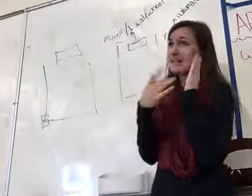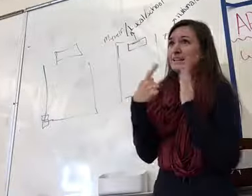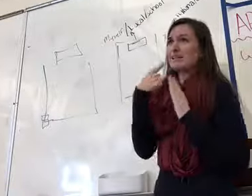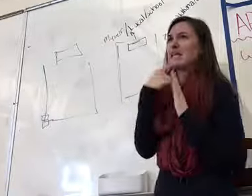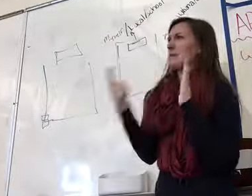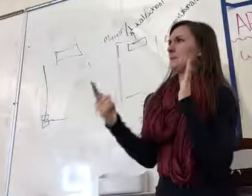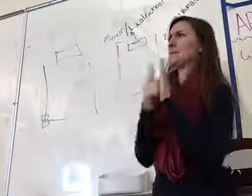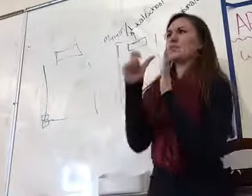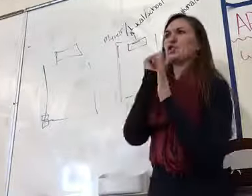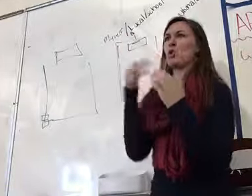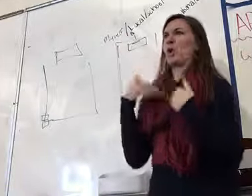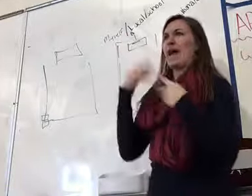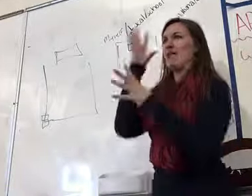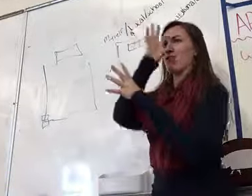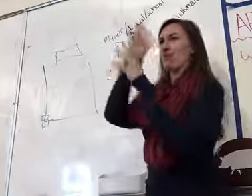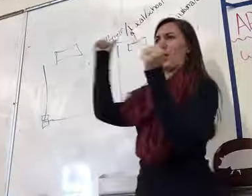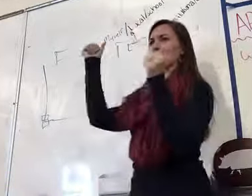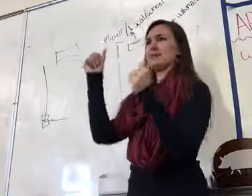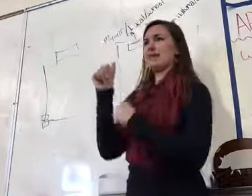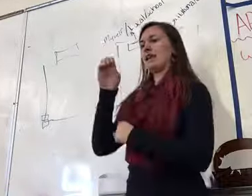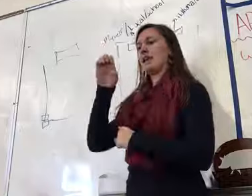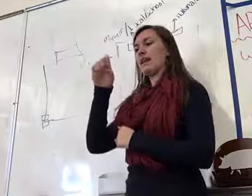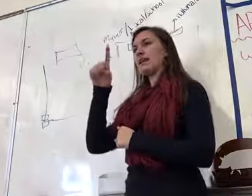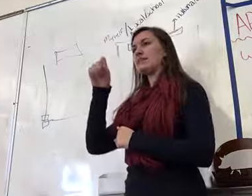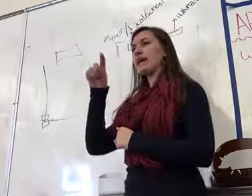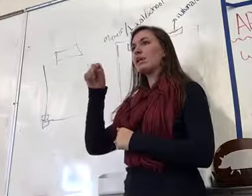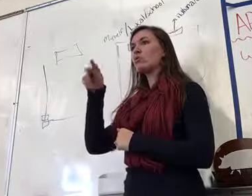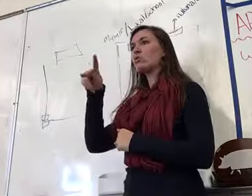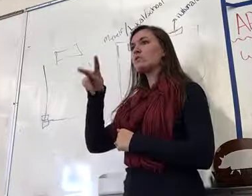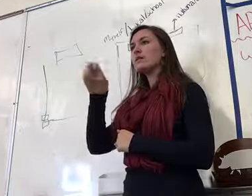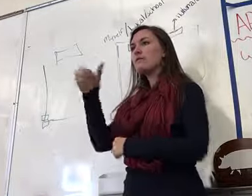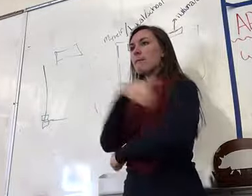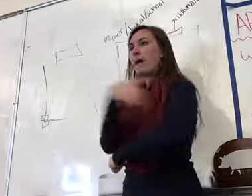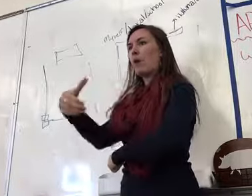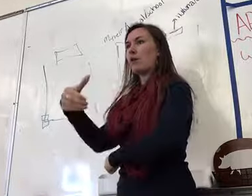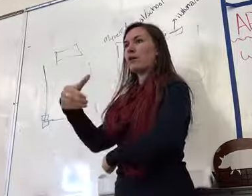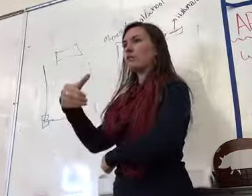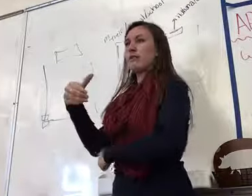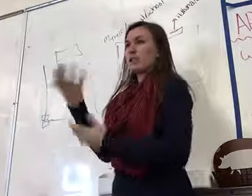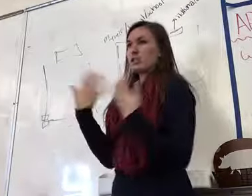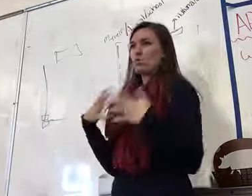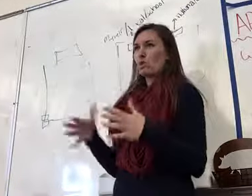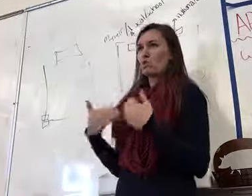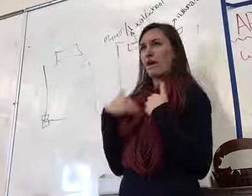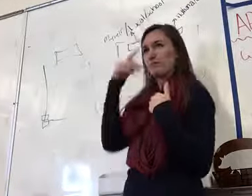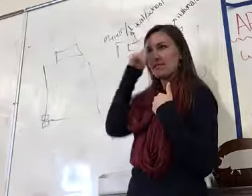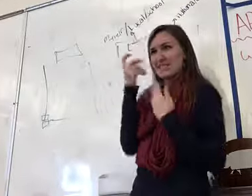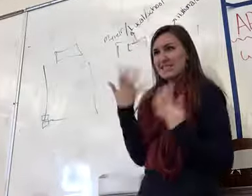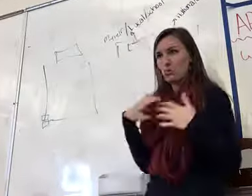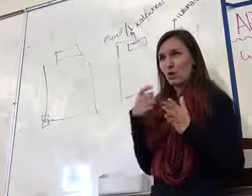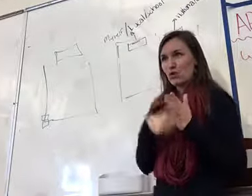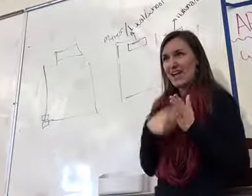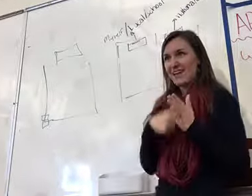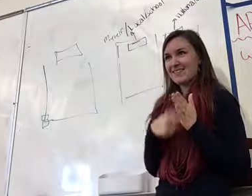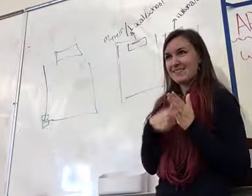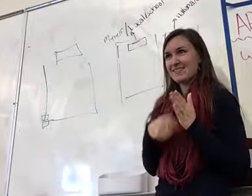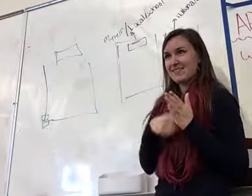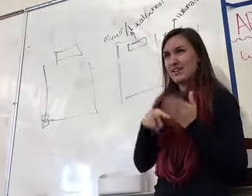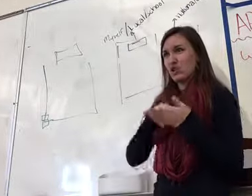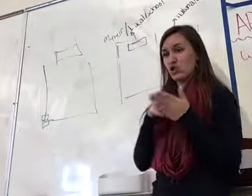have a president and an executive power. The Articles said pretty much no federal government. You'll have hundreds of delegates, but that's part